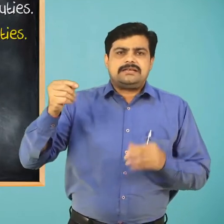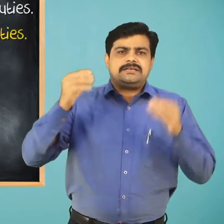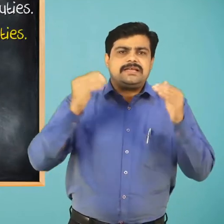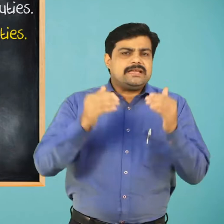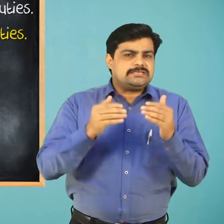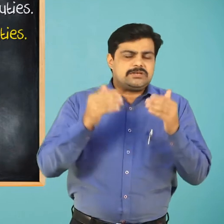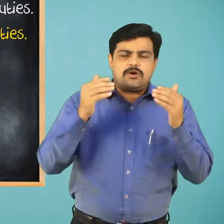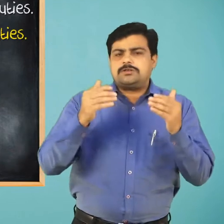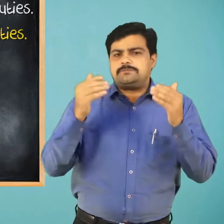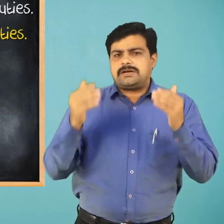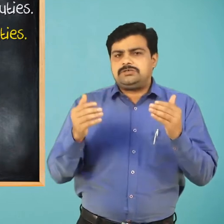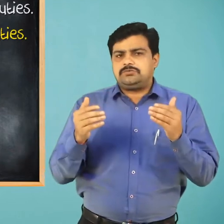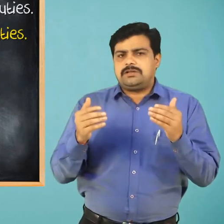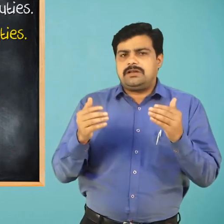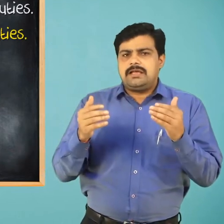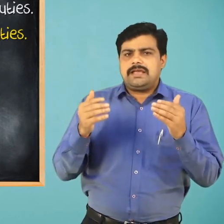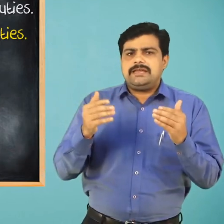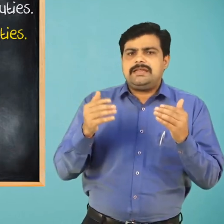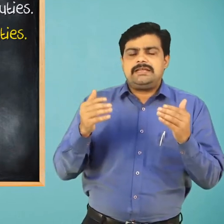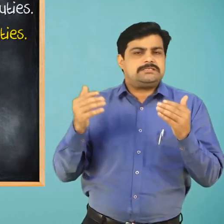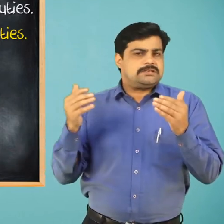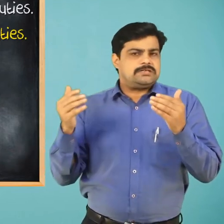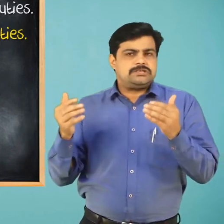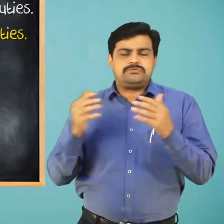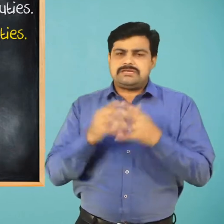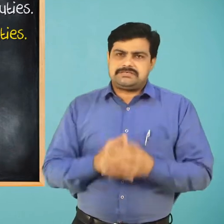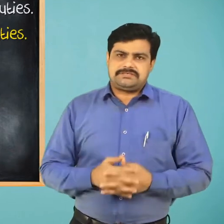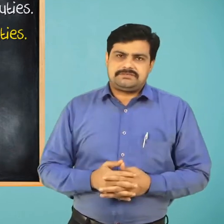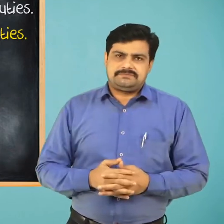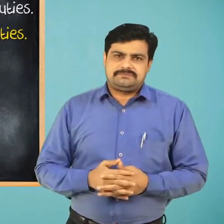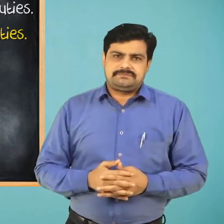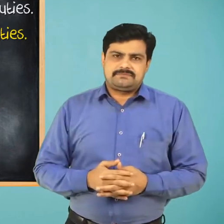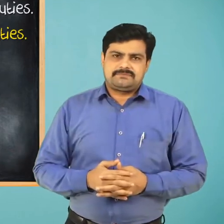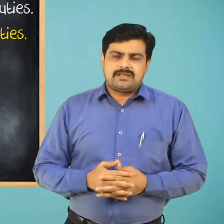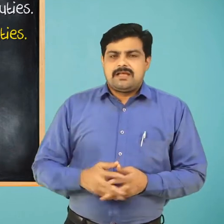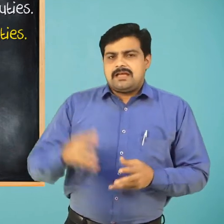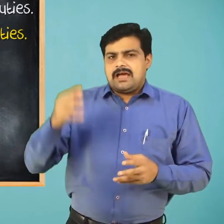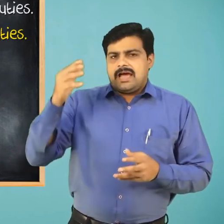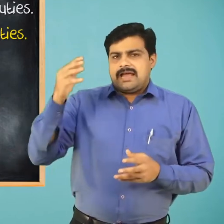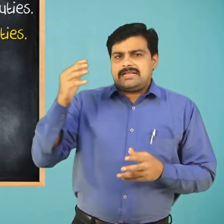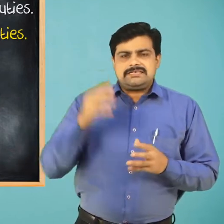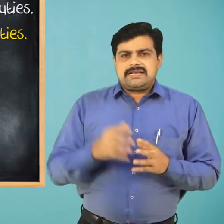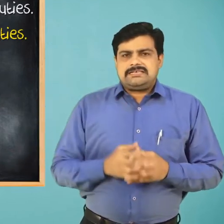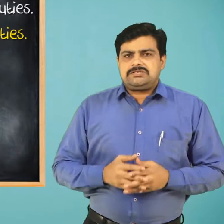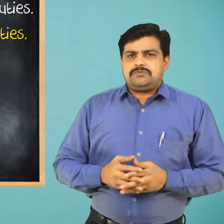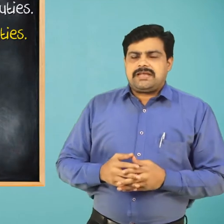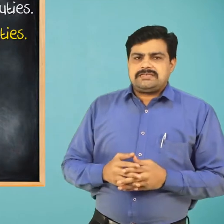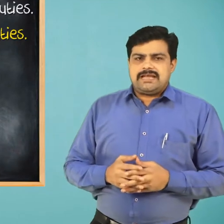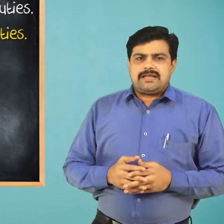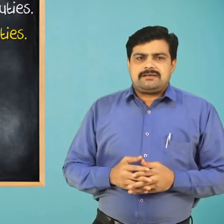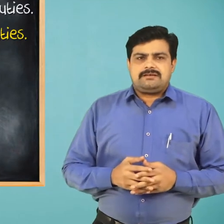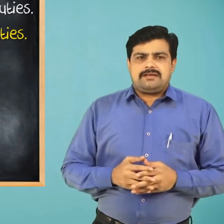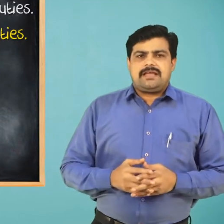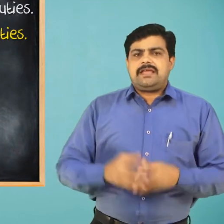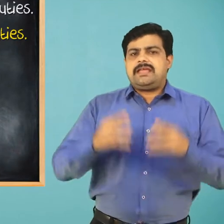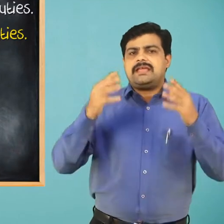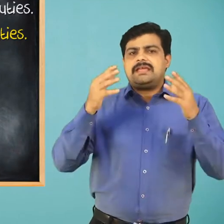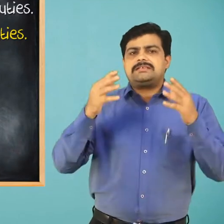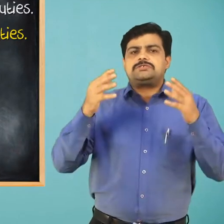that he is not punctual in his duties. Another sentence we can take, he is